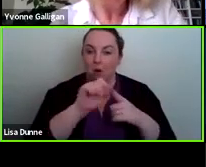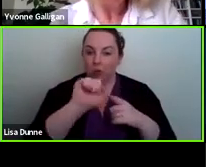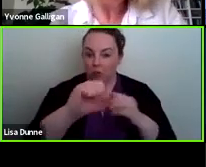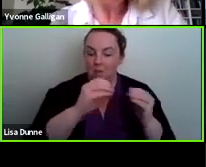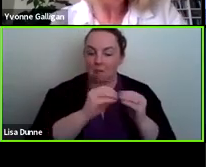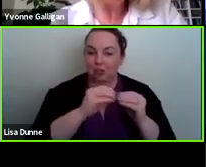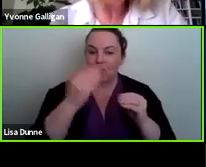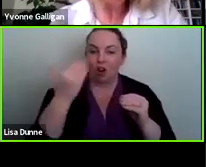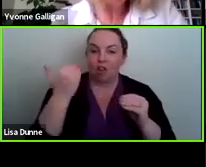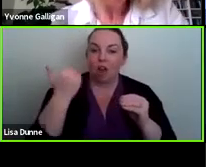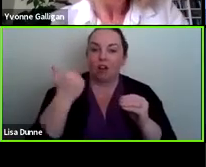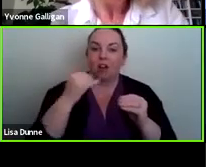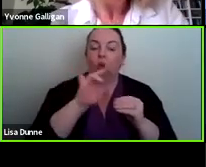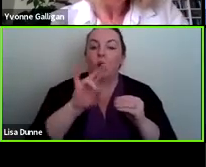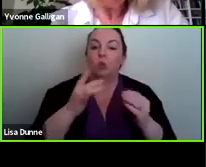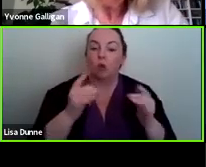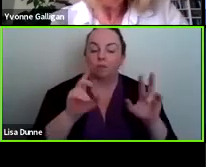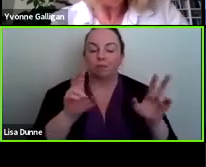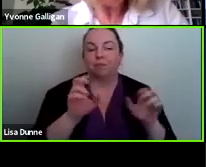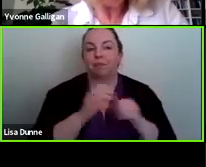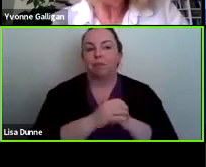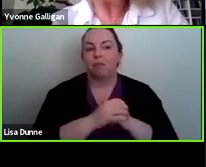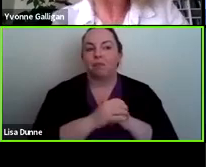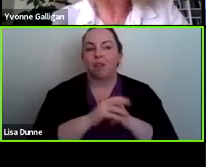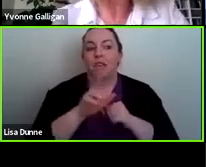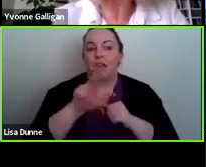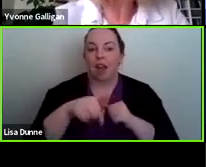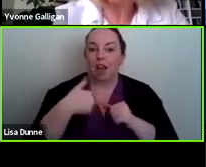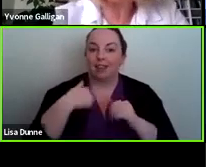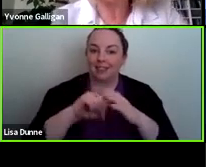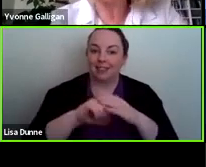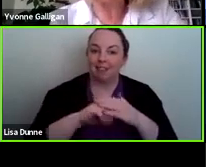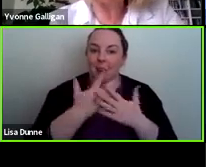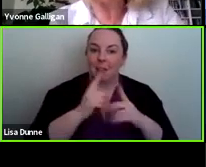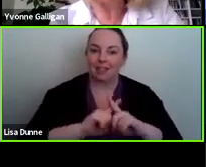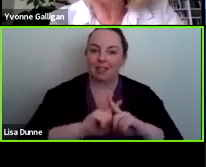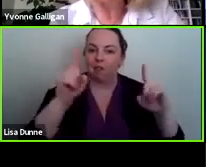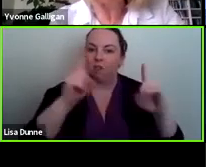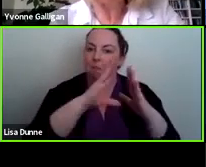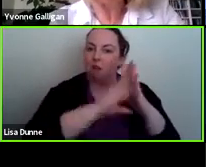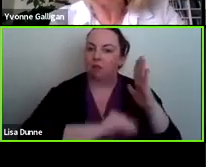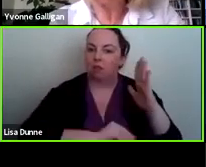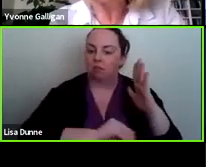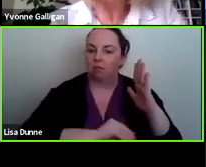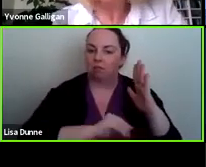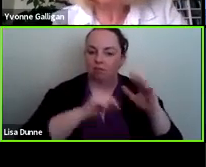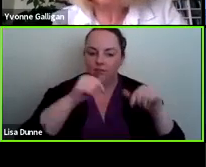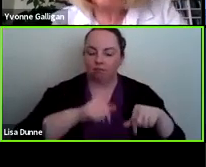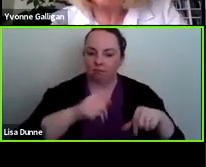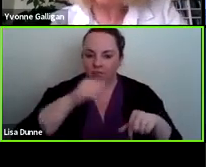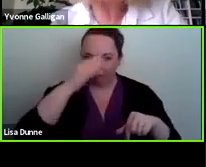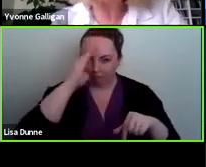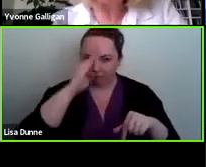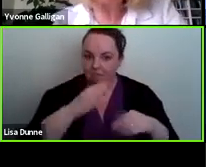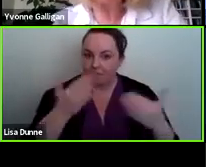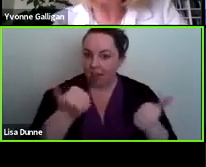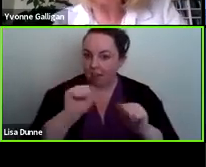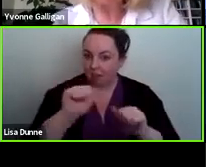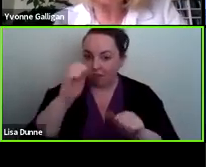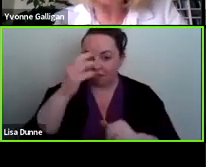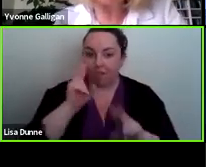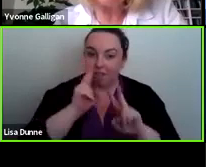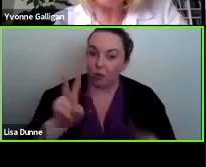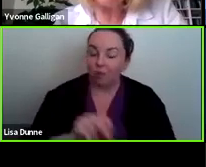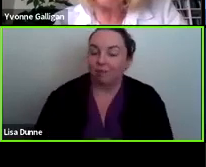made. And the question is, can we develop a different model here? So any thoughts,